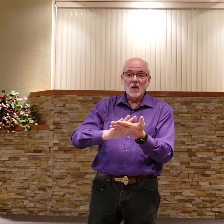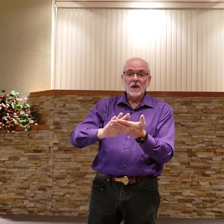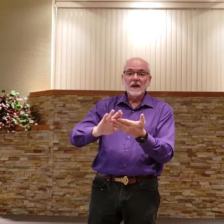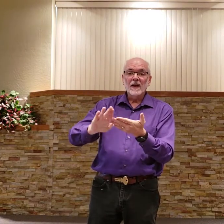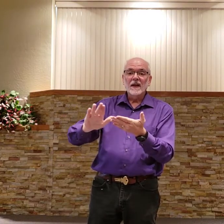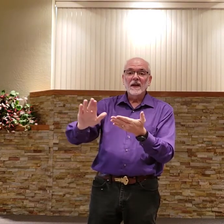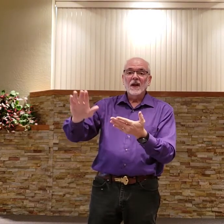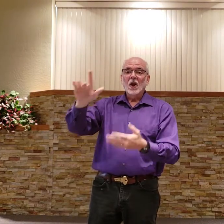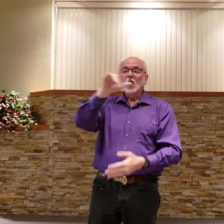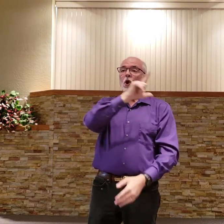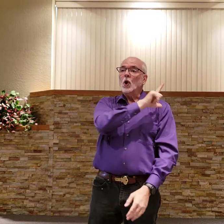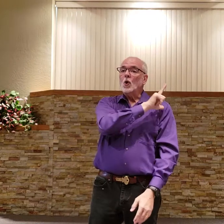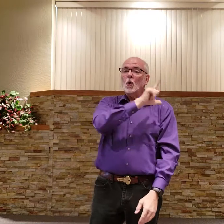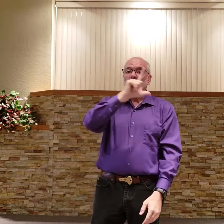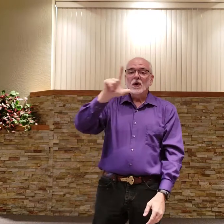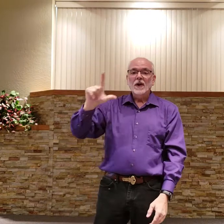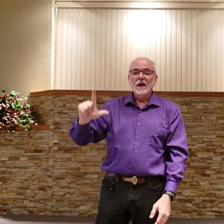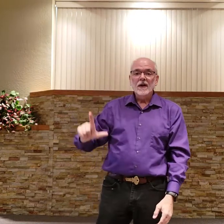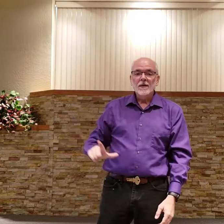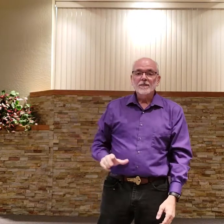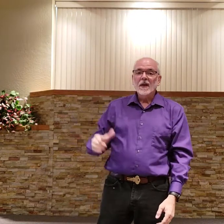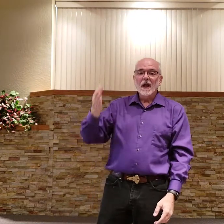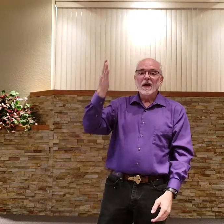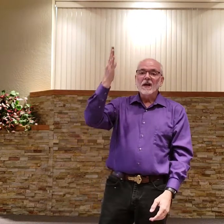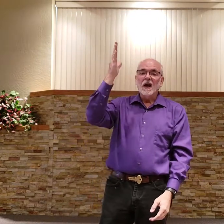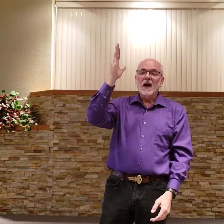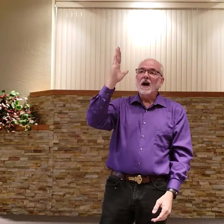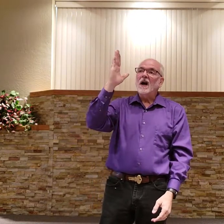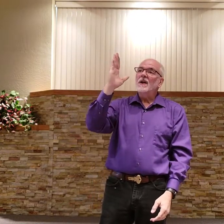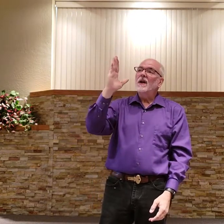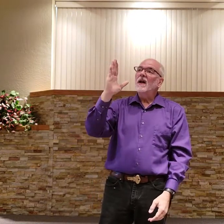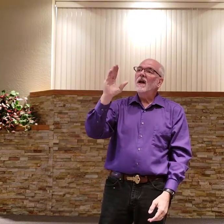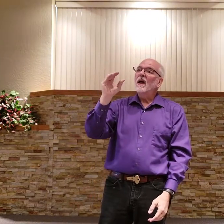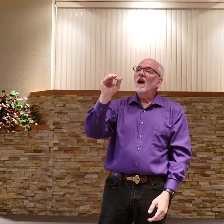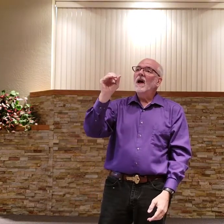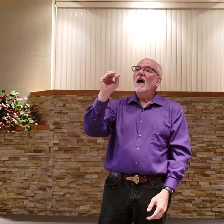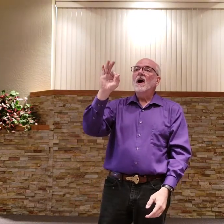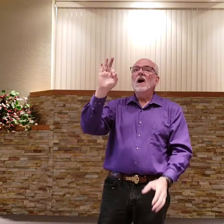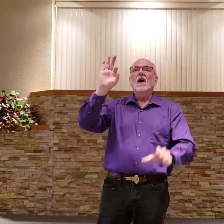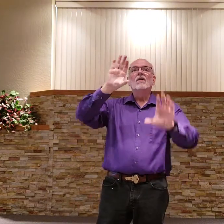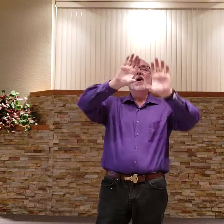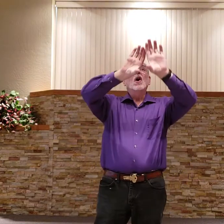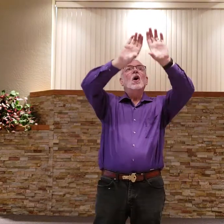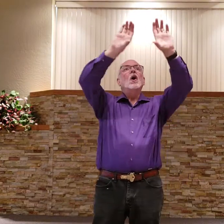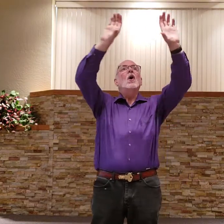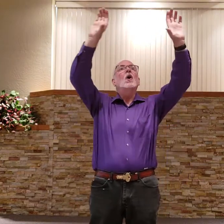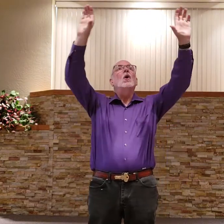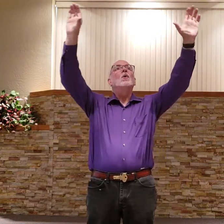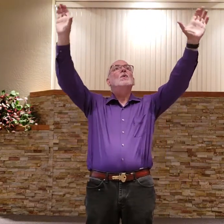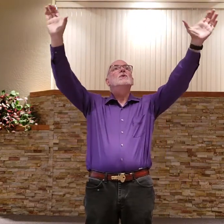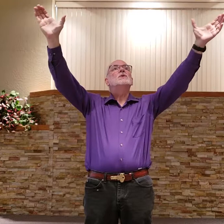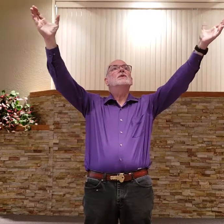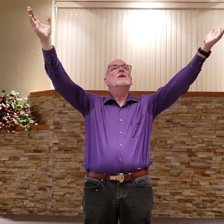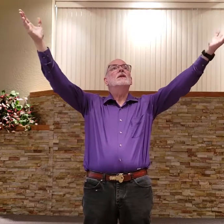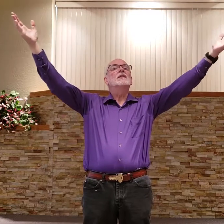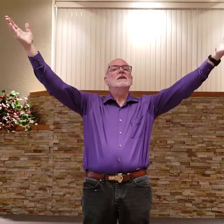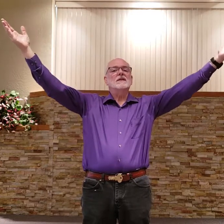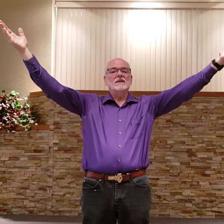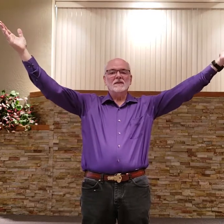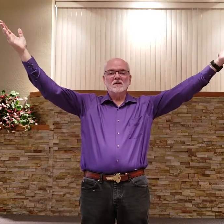Holy Lord God of host. You